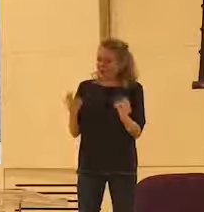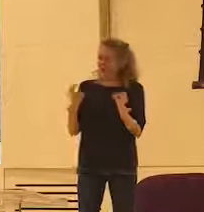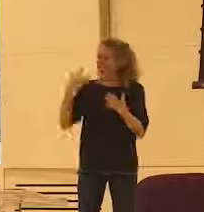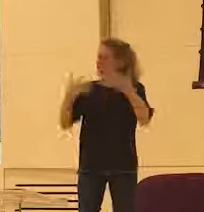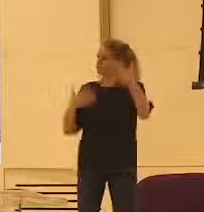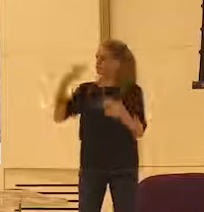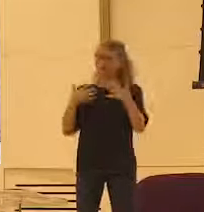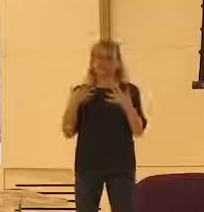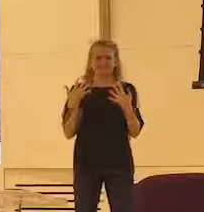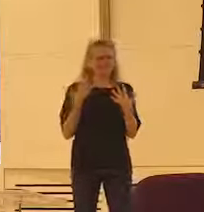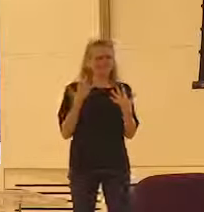right